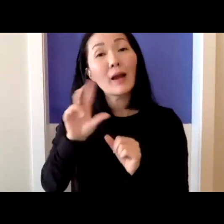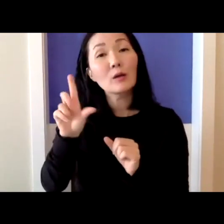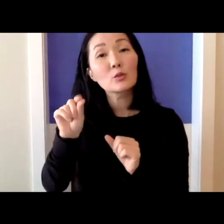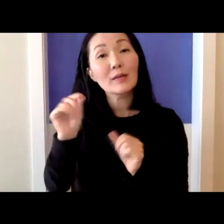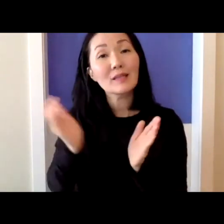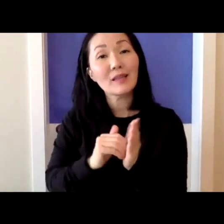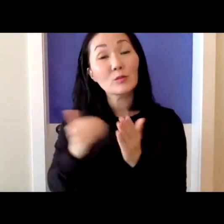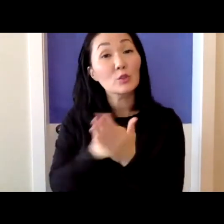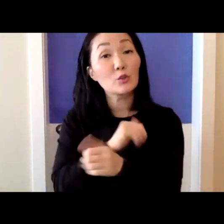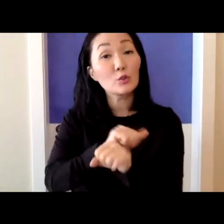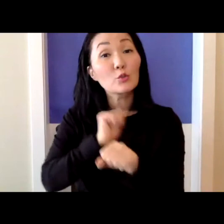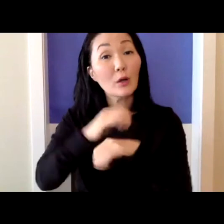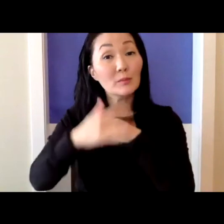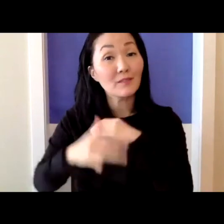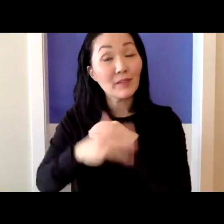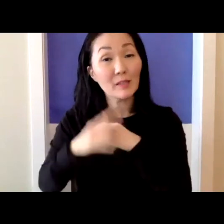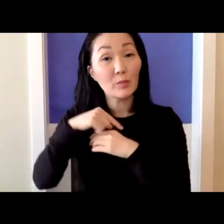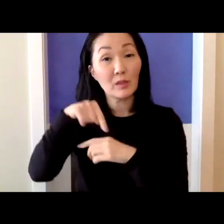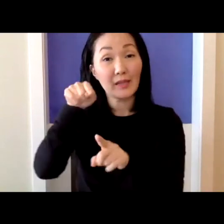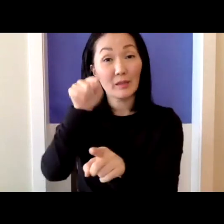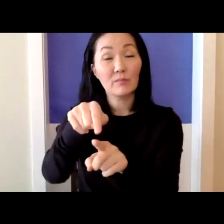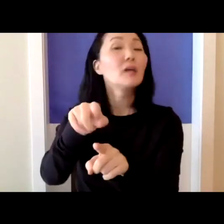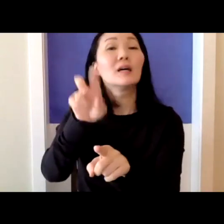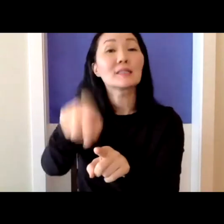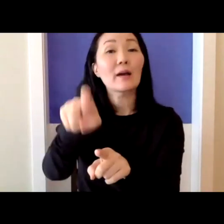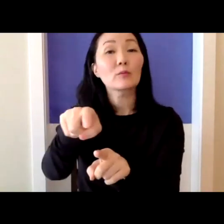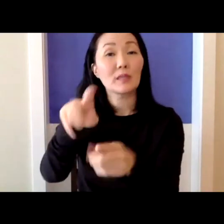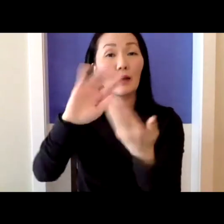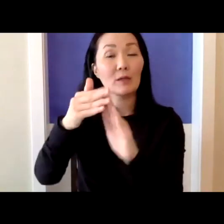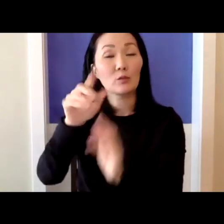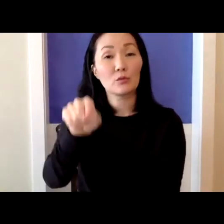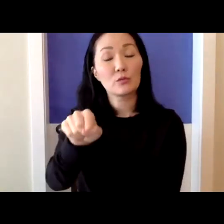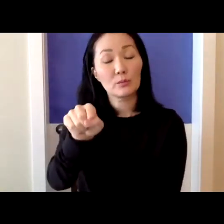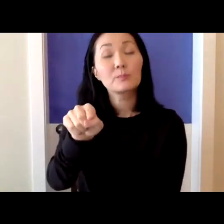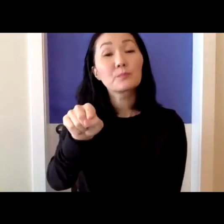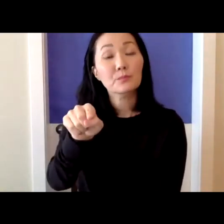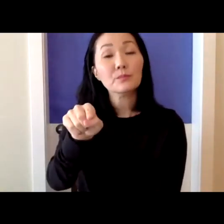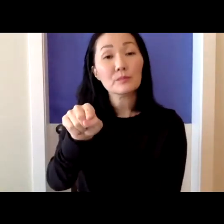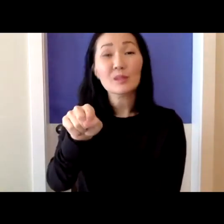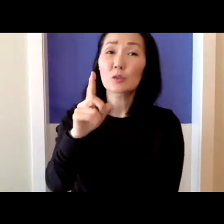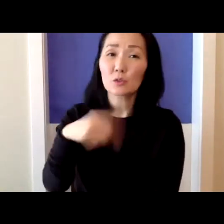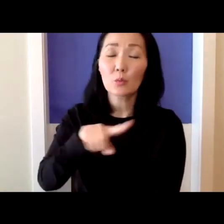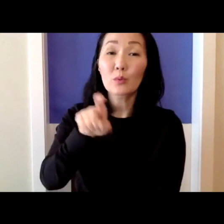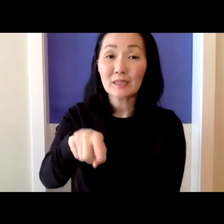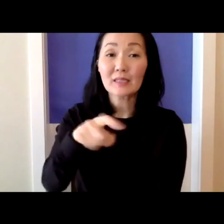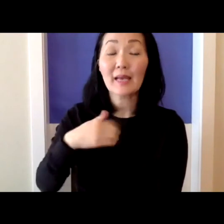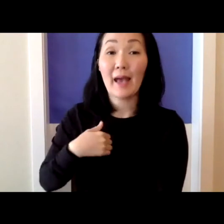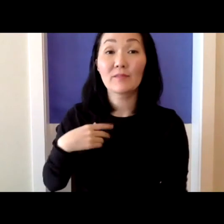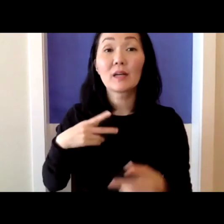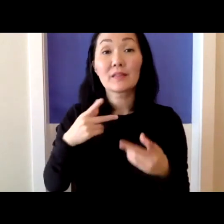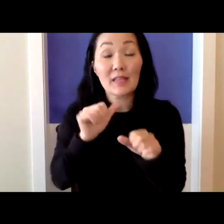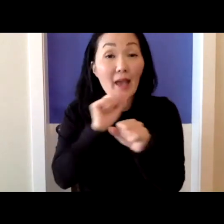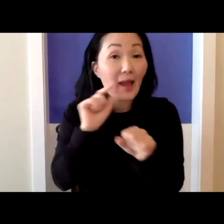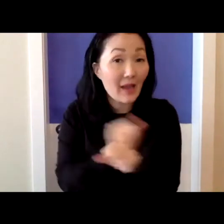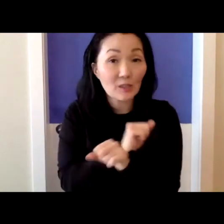jobs that will be in the downtown core within the next few years. So we will need to have the physical space to